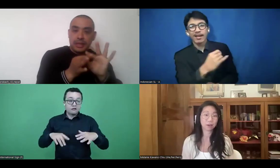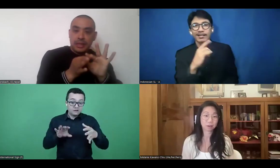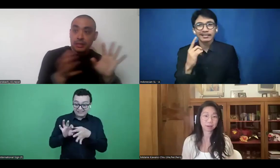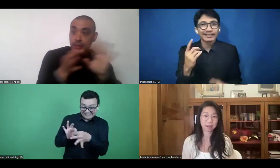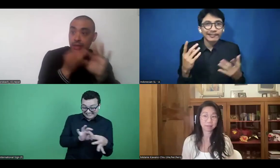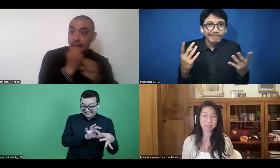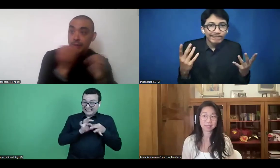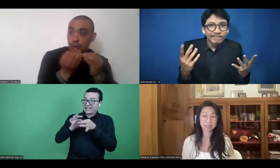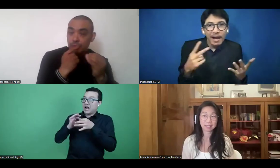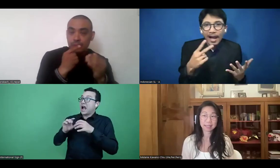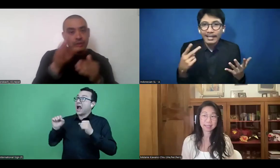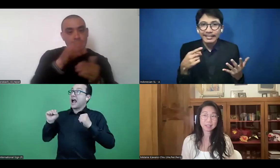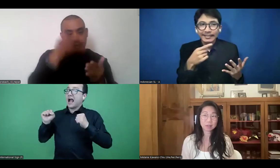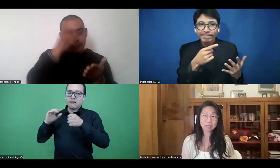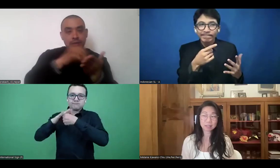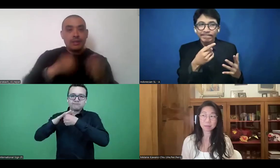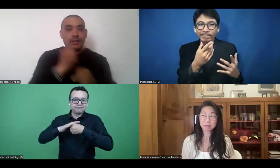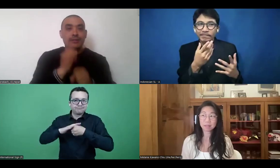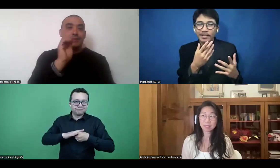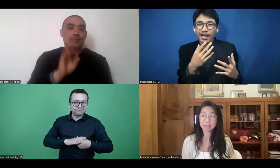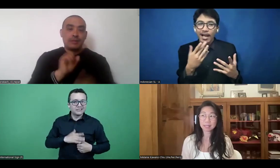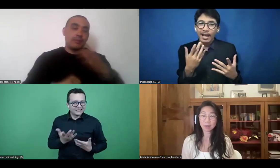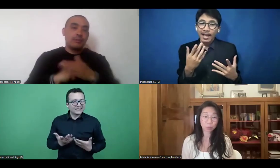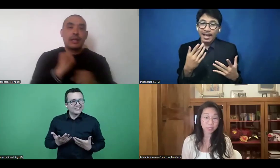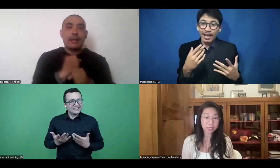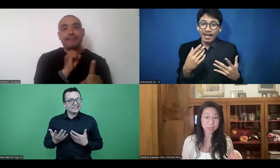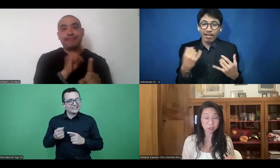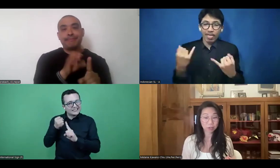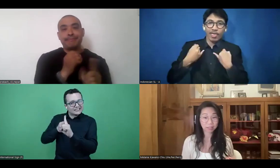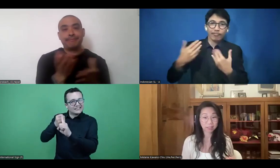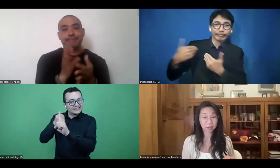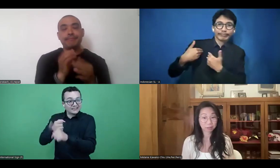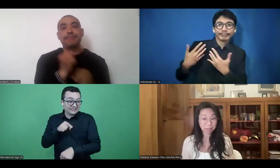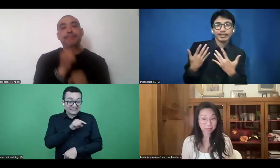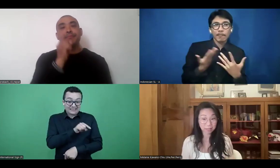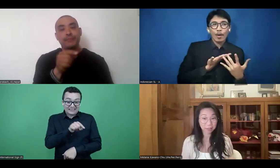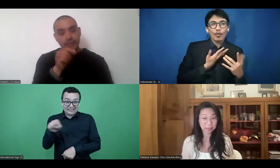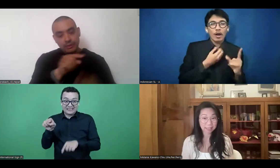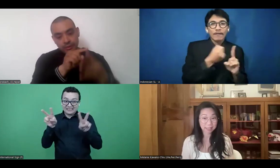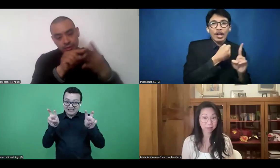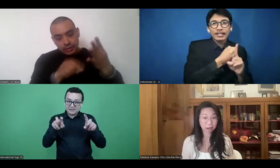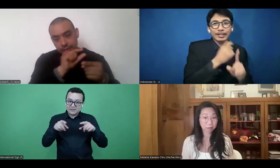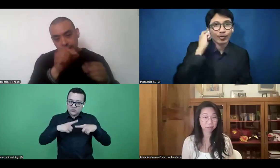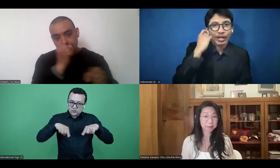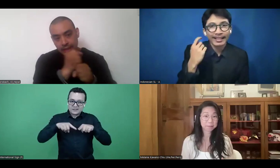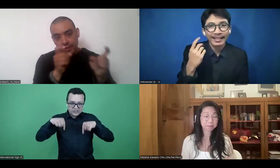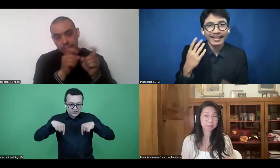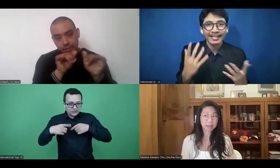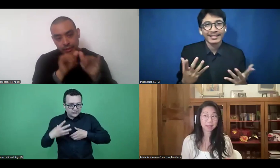together around advocacy. So these are some of the things that we internally are learning here at